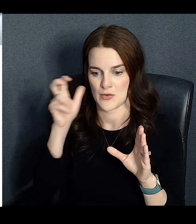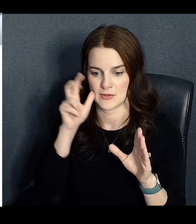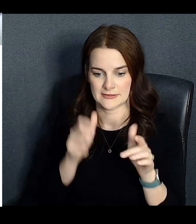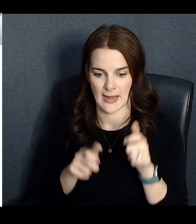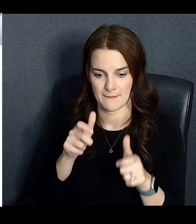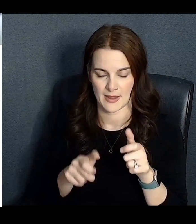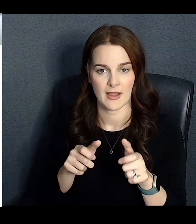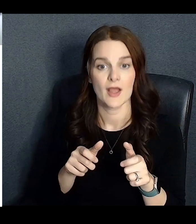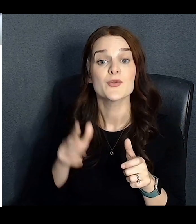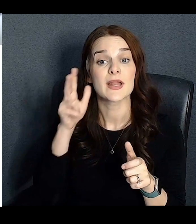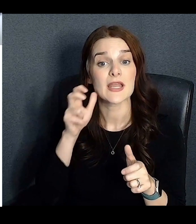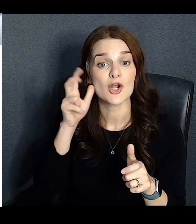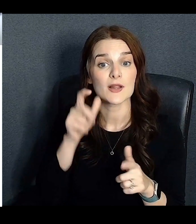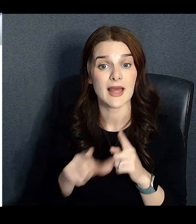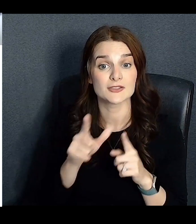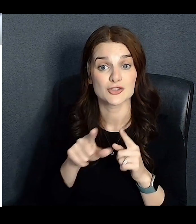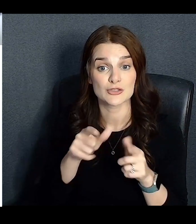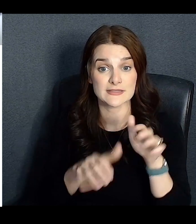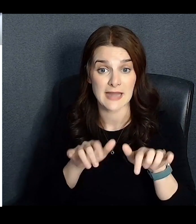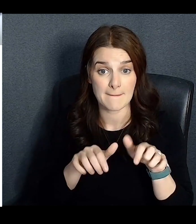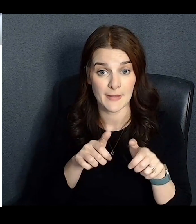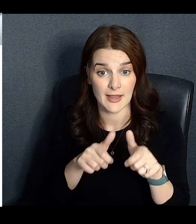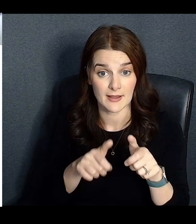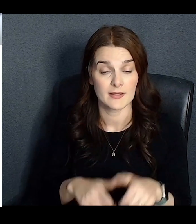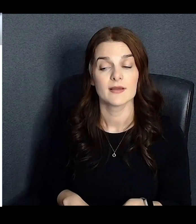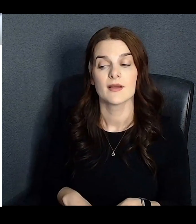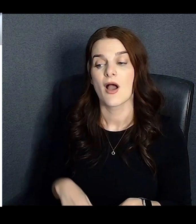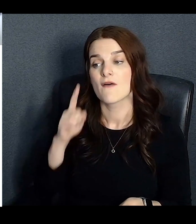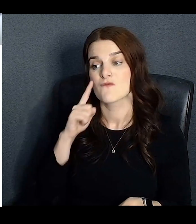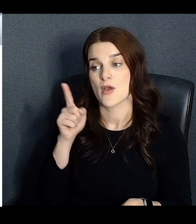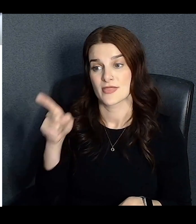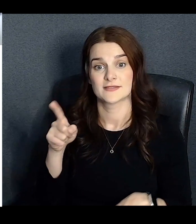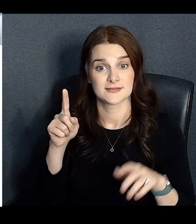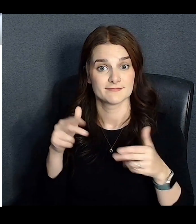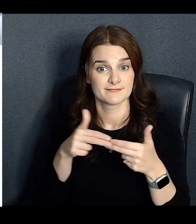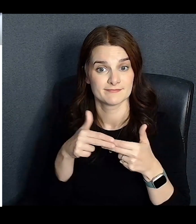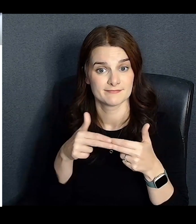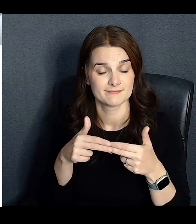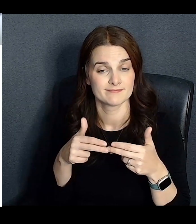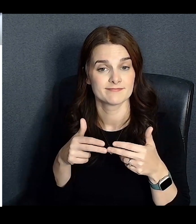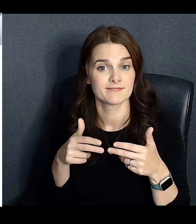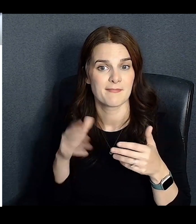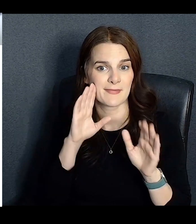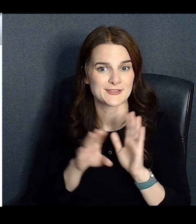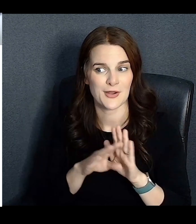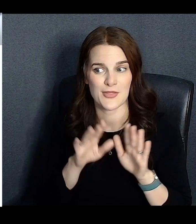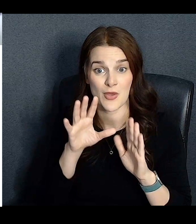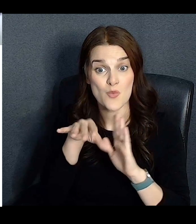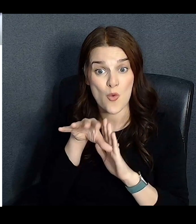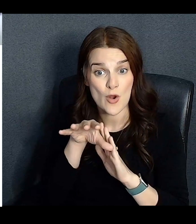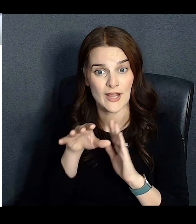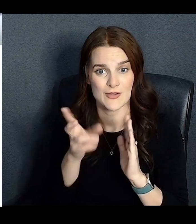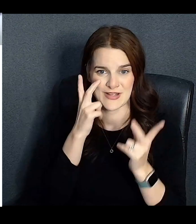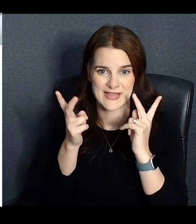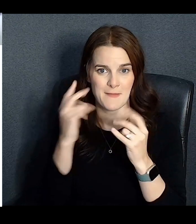to when you type, you hear the letters that you're typing feed back to you. So the recording that we have on this slide is of that. So I'm going to play that recording so you